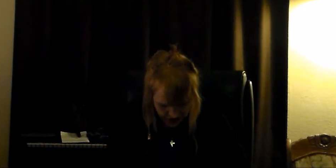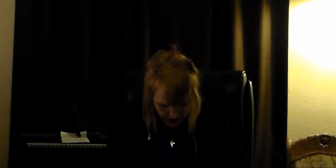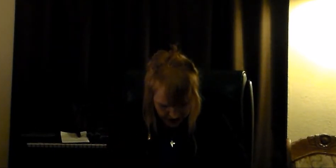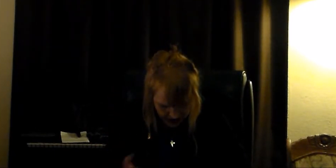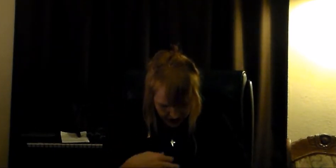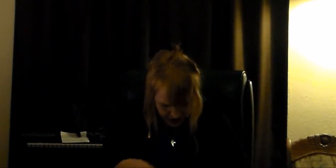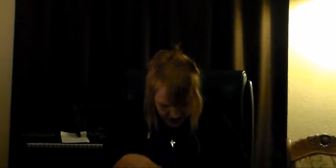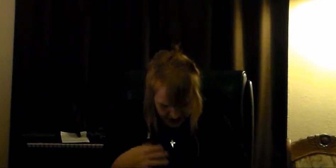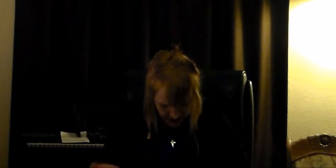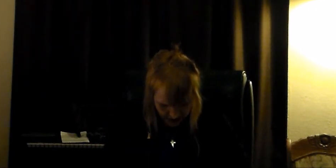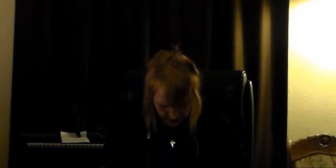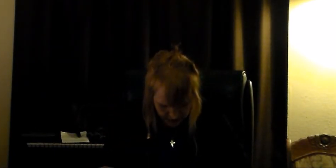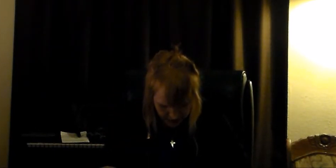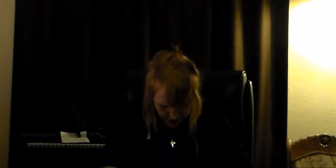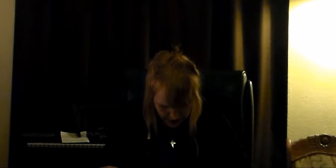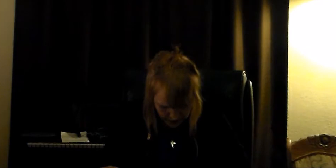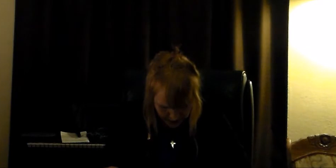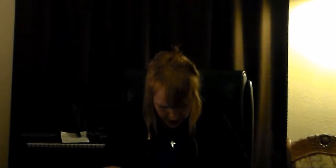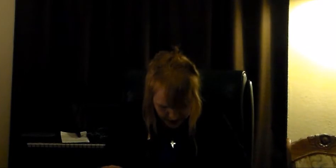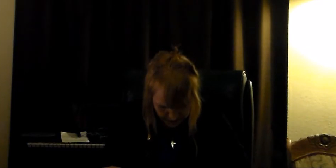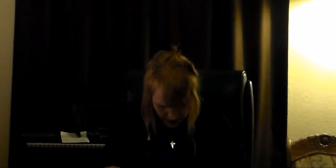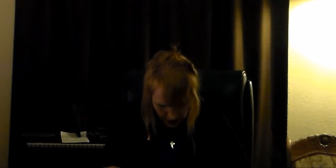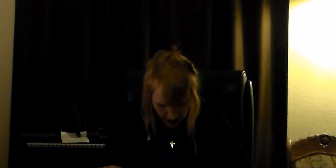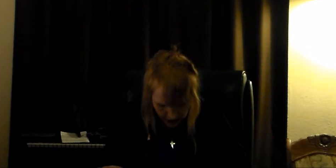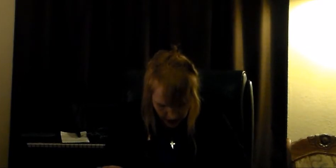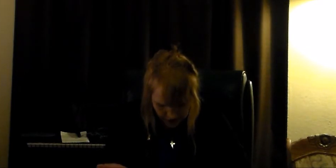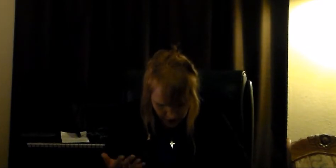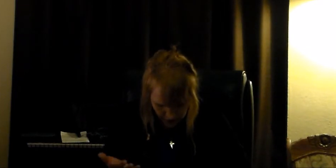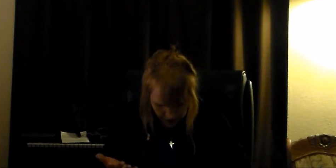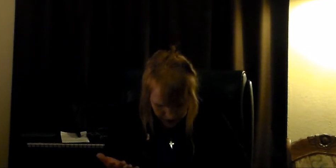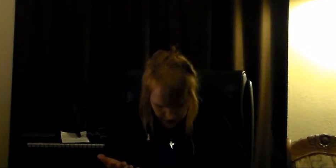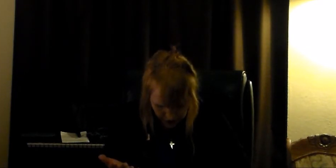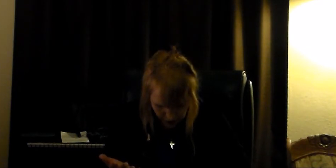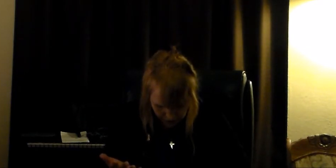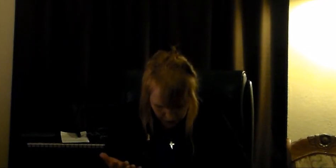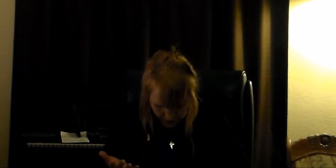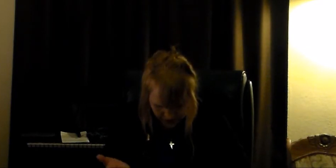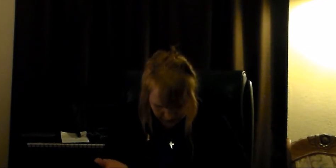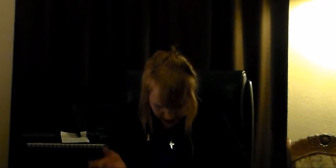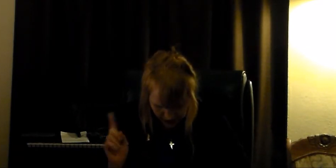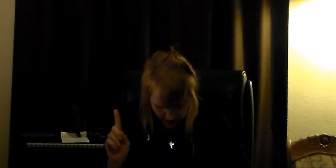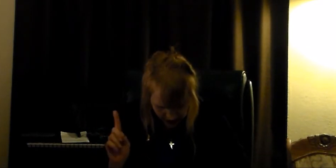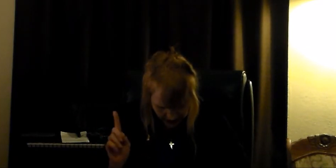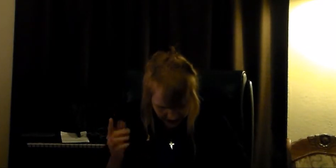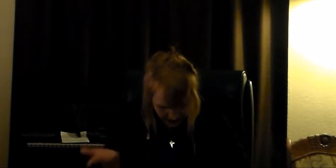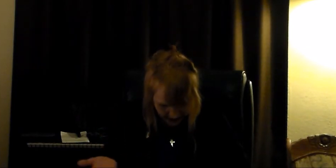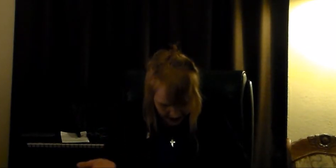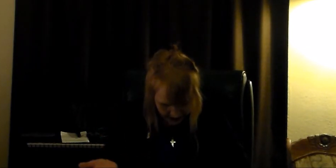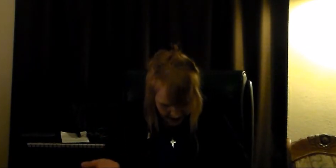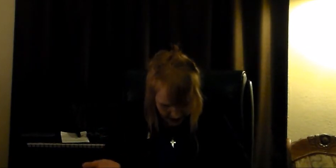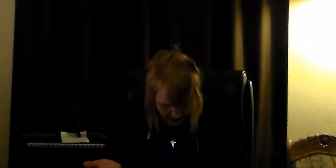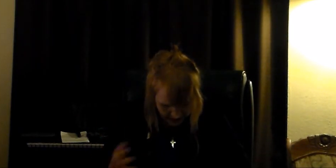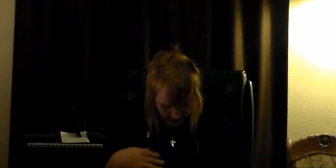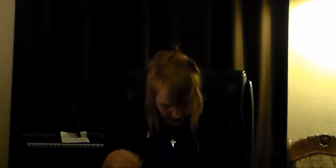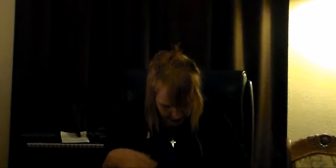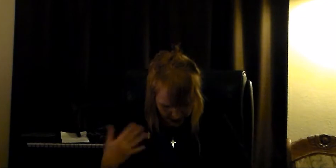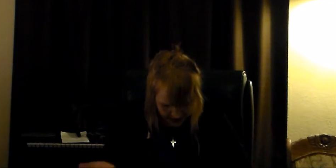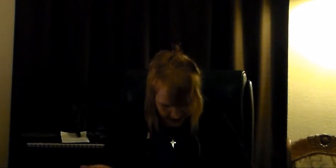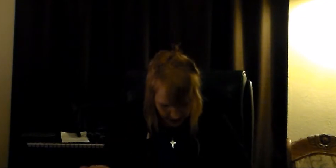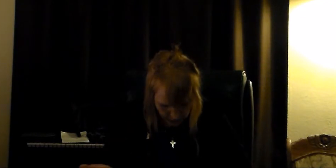salvation, just as our dear brother Apostle Paul also wrote to you with the wisdom that God gave him. He writes the same